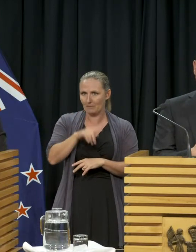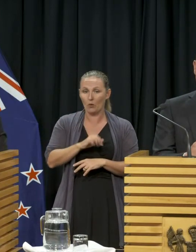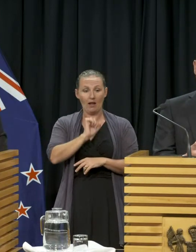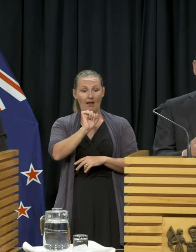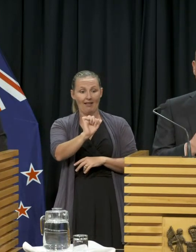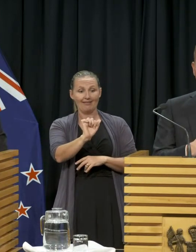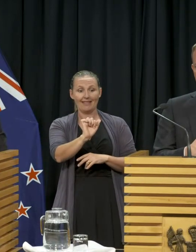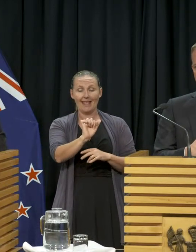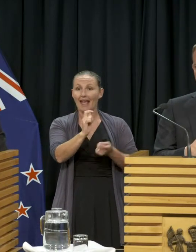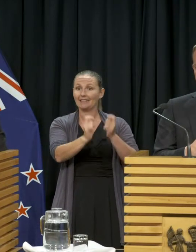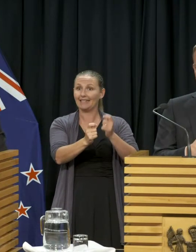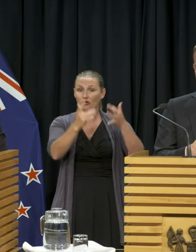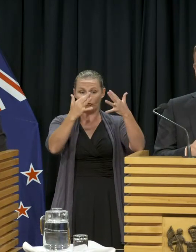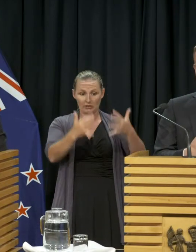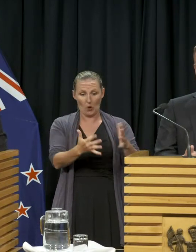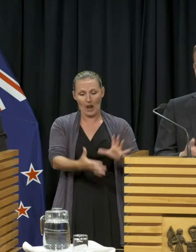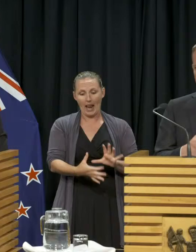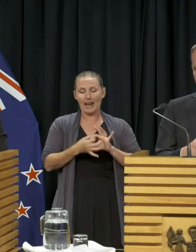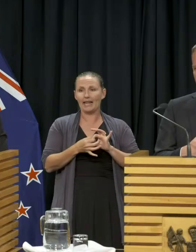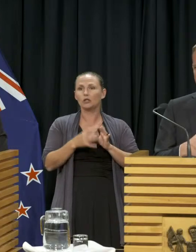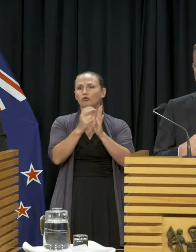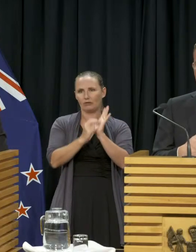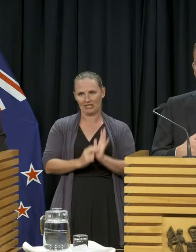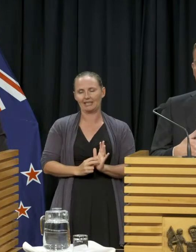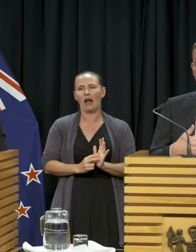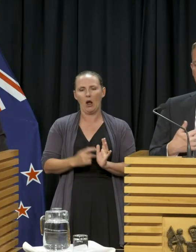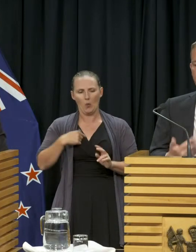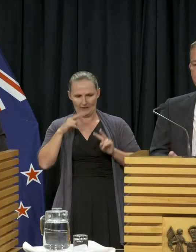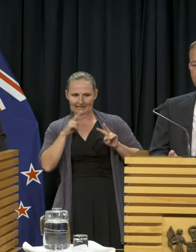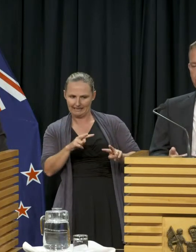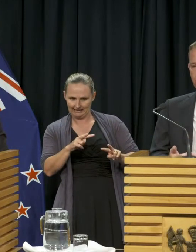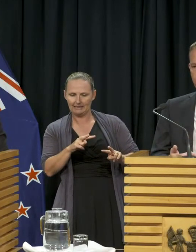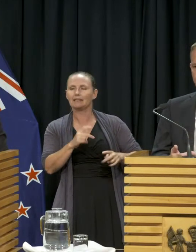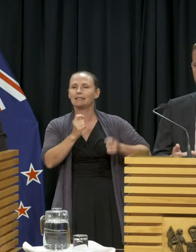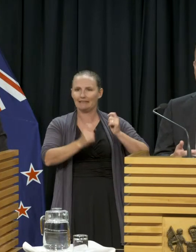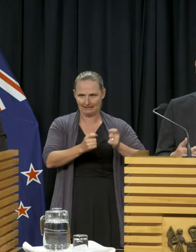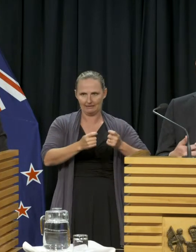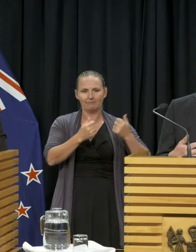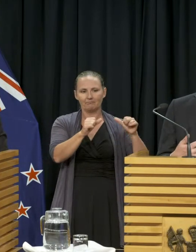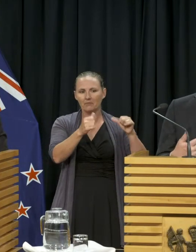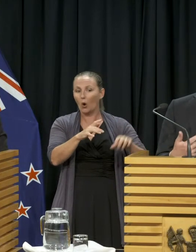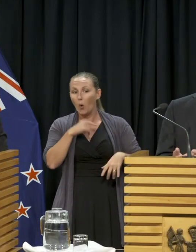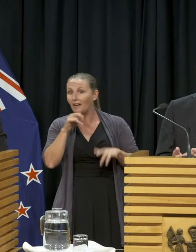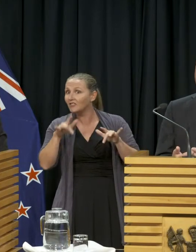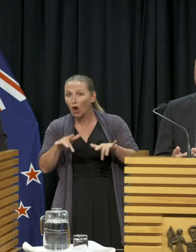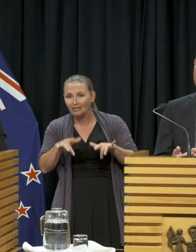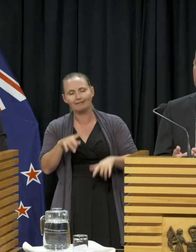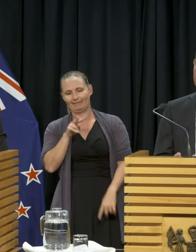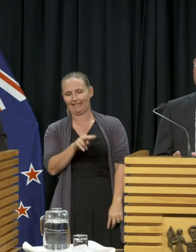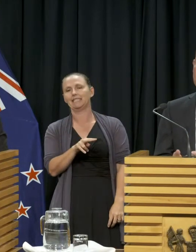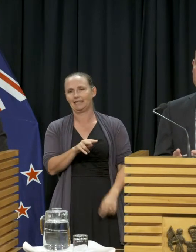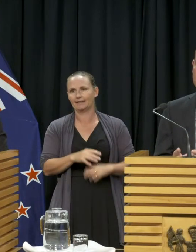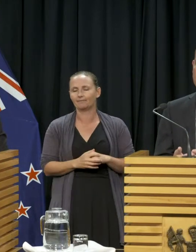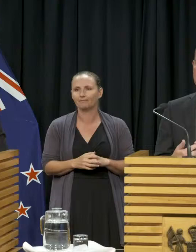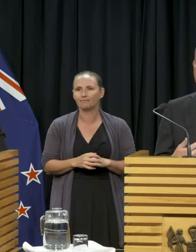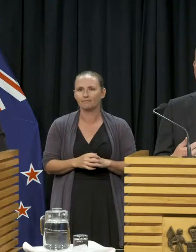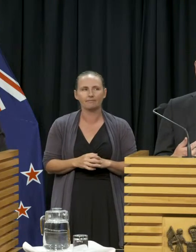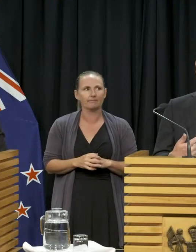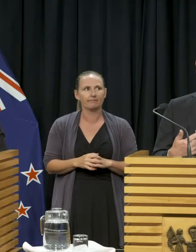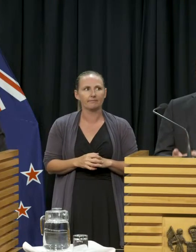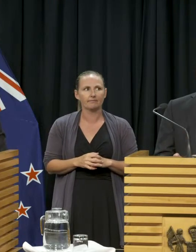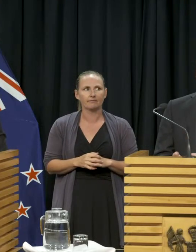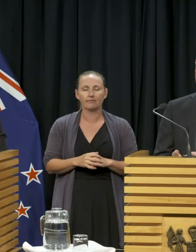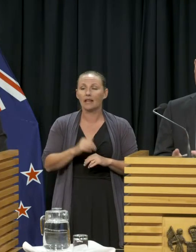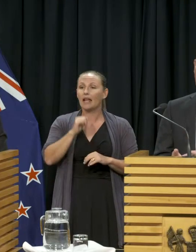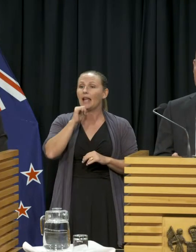into the register. We can tell when they have been tested and when they haven't. There are an additional group of workers where the employers are not using the register.